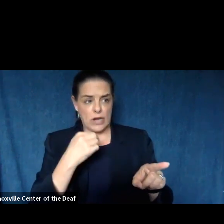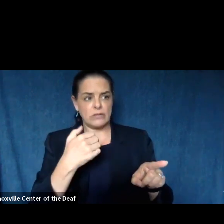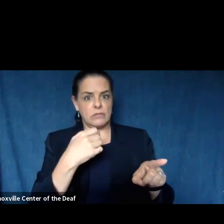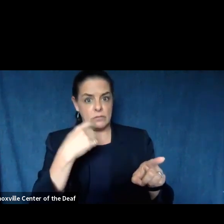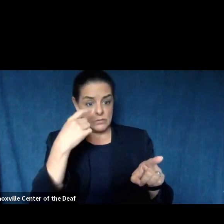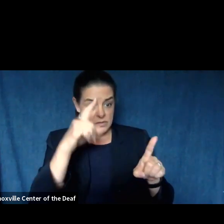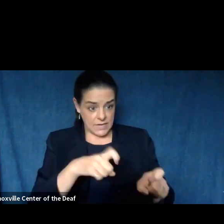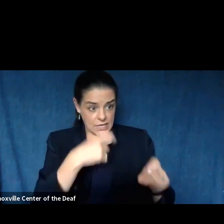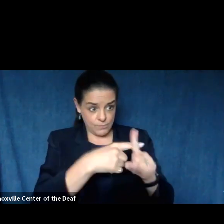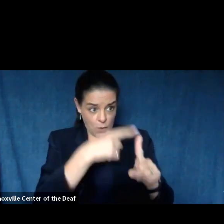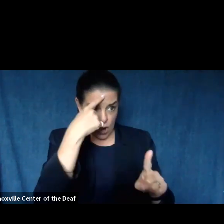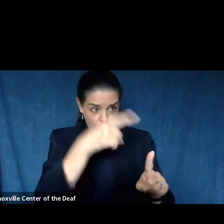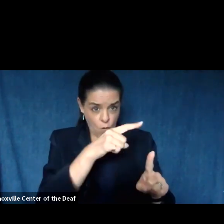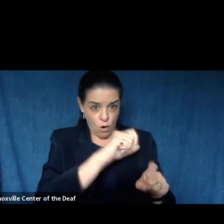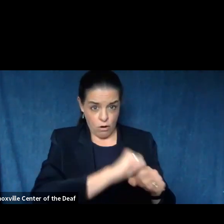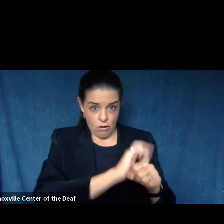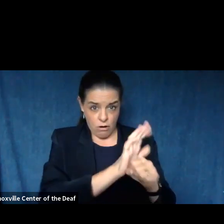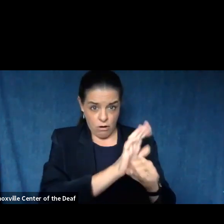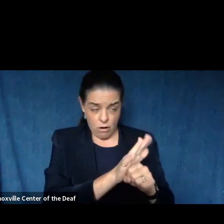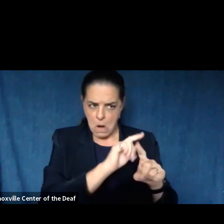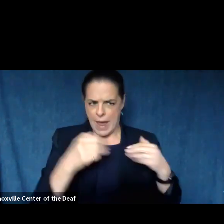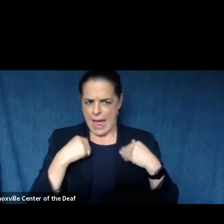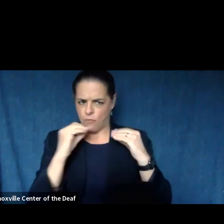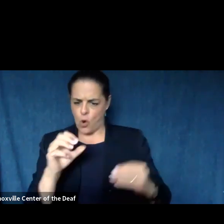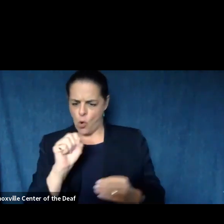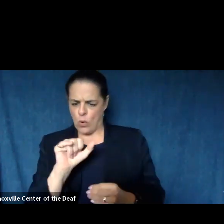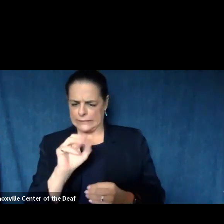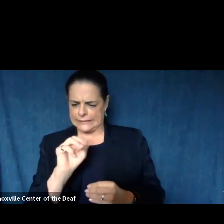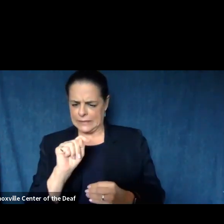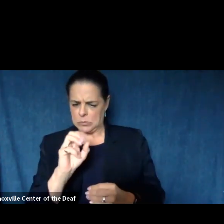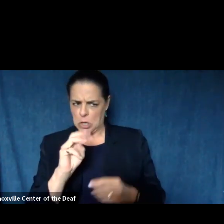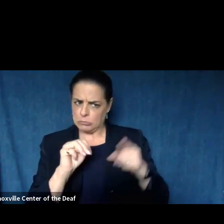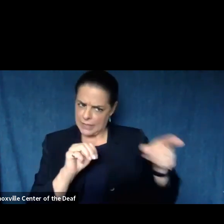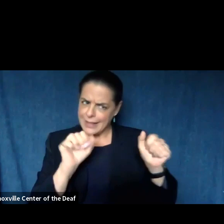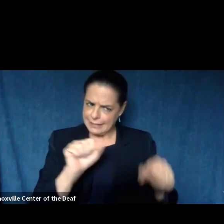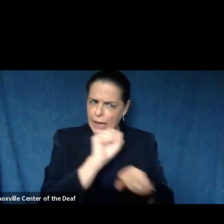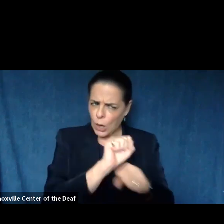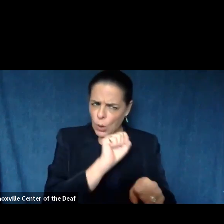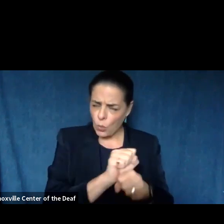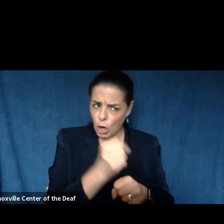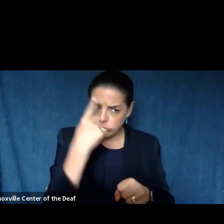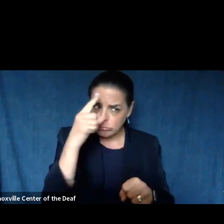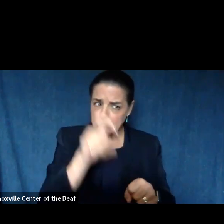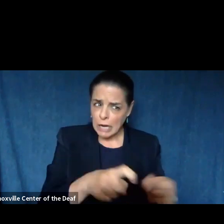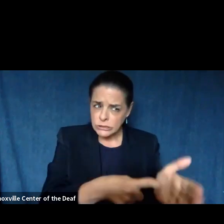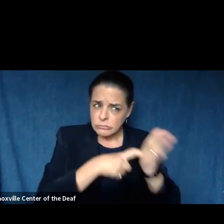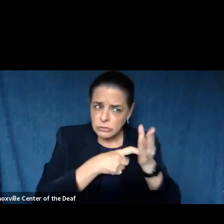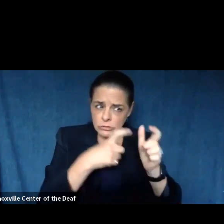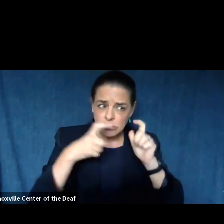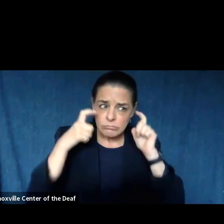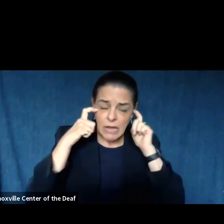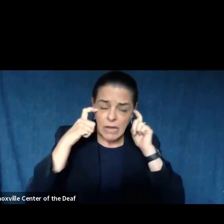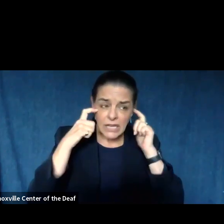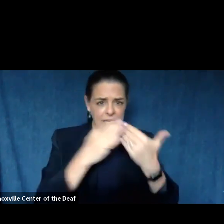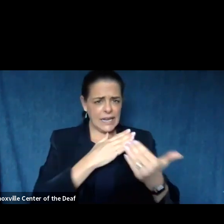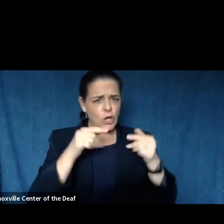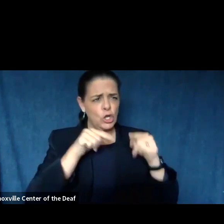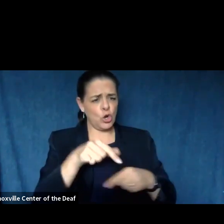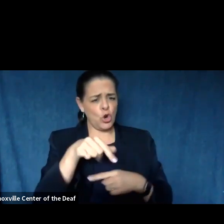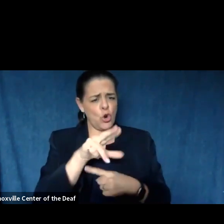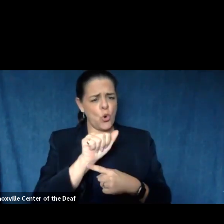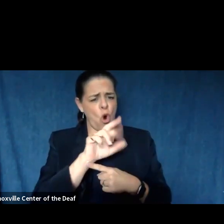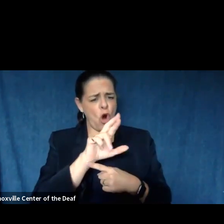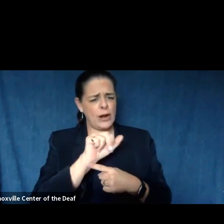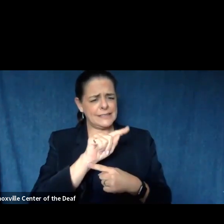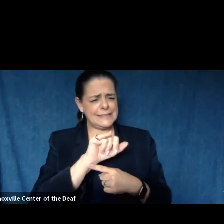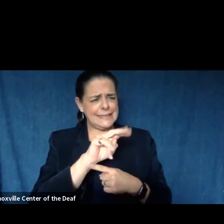positive for COVID-19 but shows no symptoms can report to work as long as they wear a mask, even during the quarantine period. Please